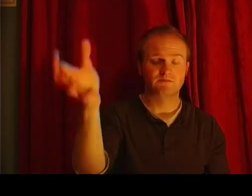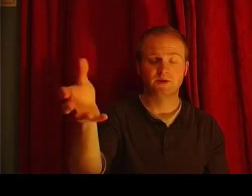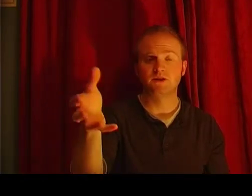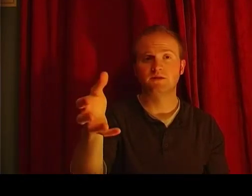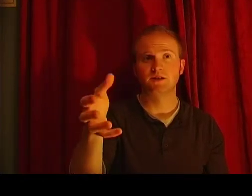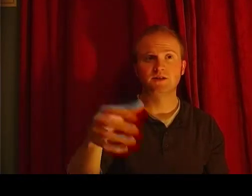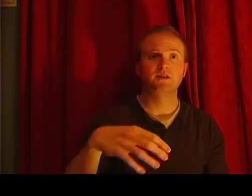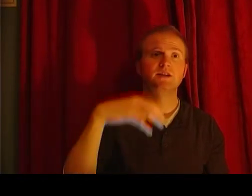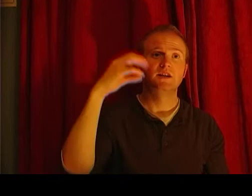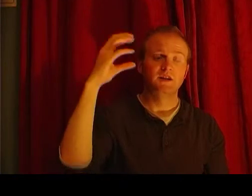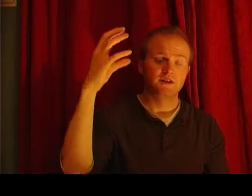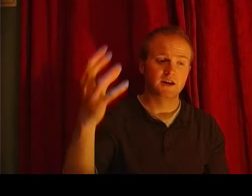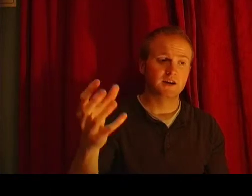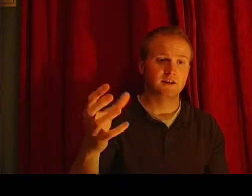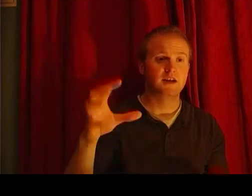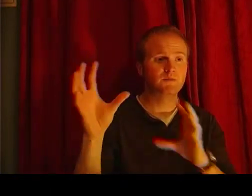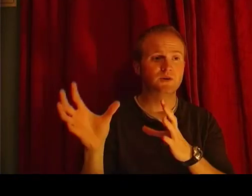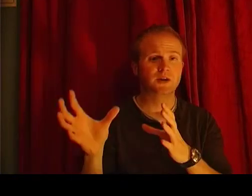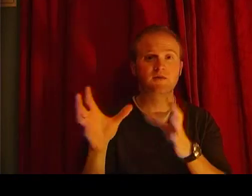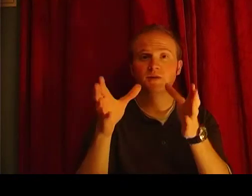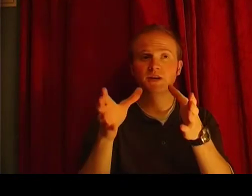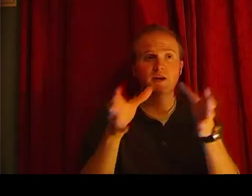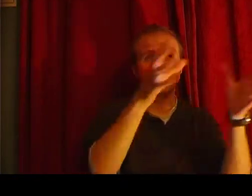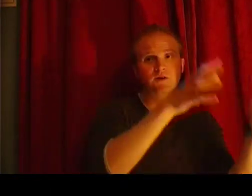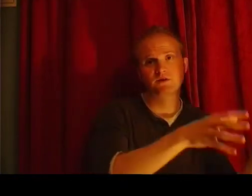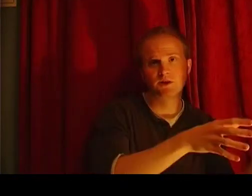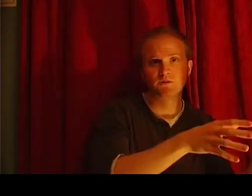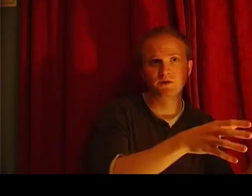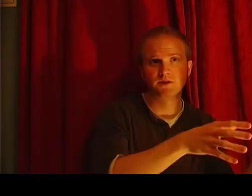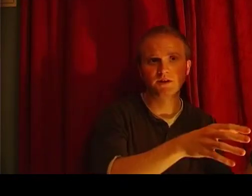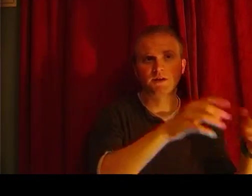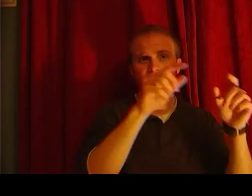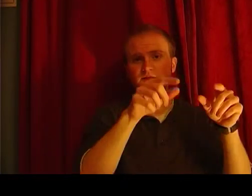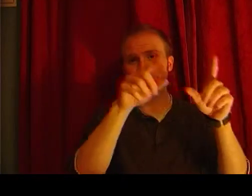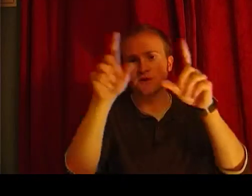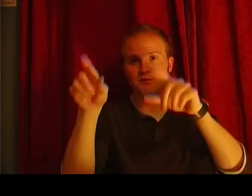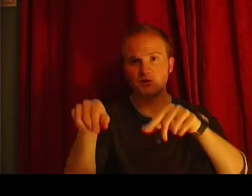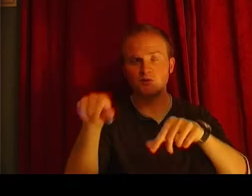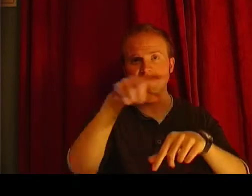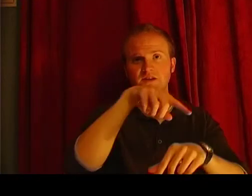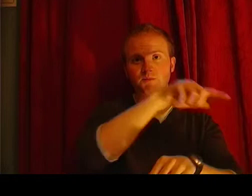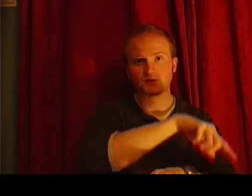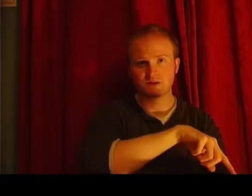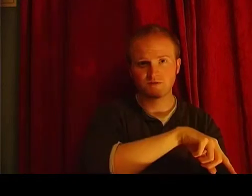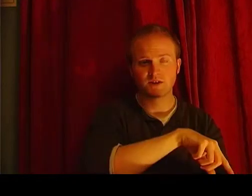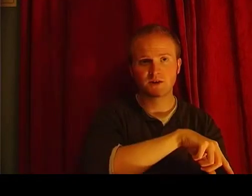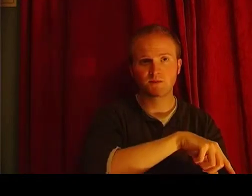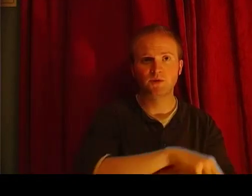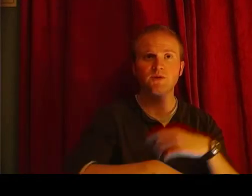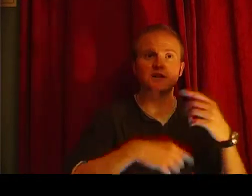put it onto the mini-DV, then import that from the camera onto my computer into Final Cut Pro. Once it's imported in Final Cut Pro, then I can